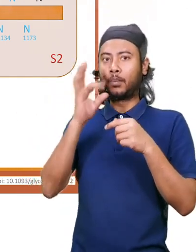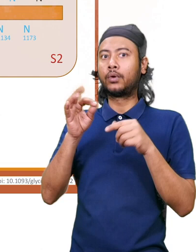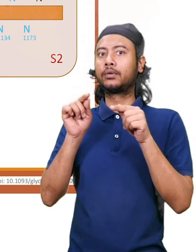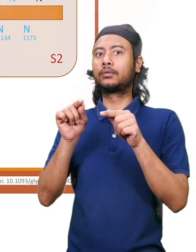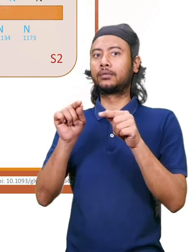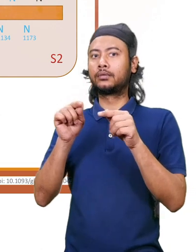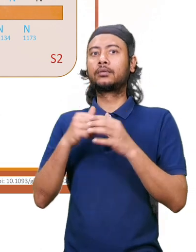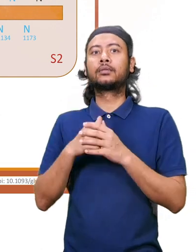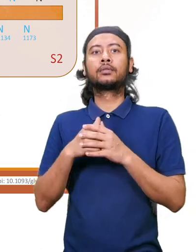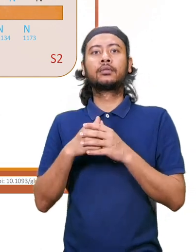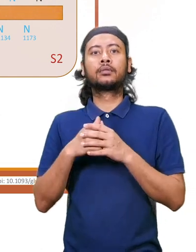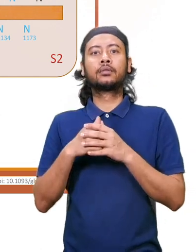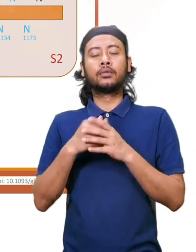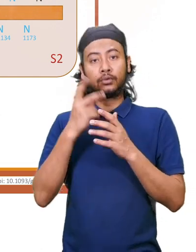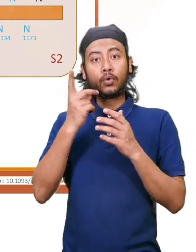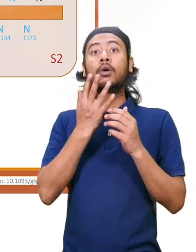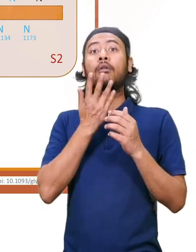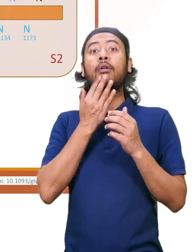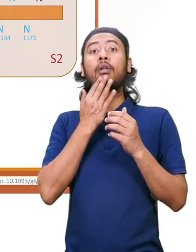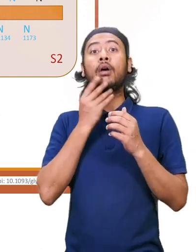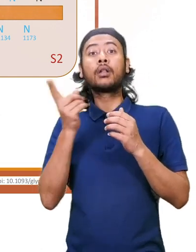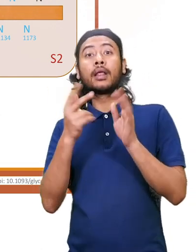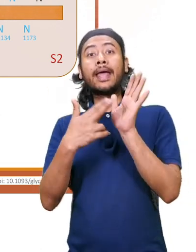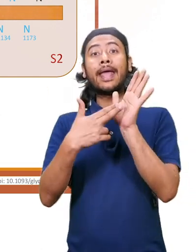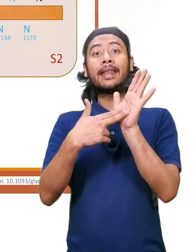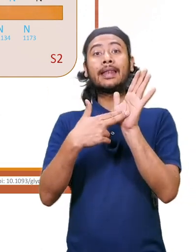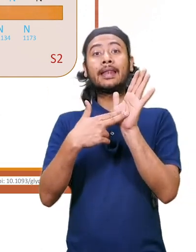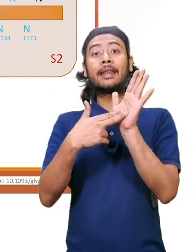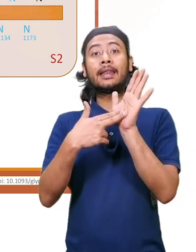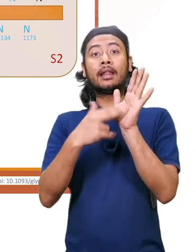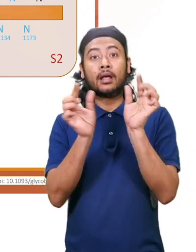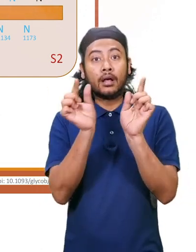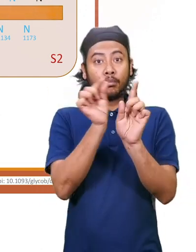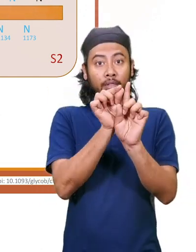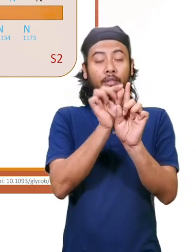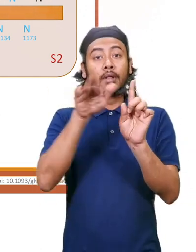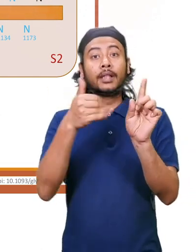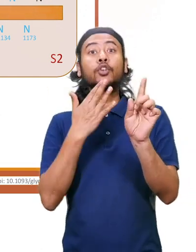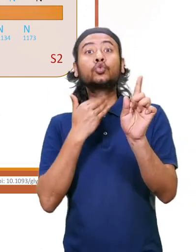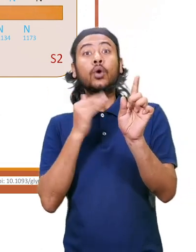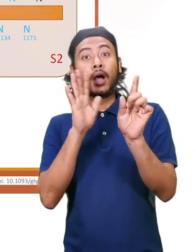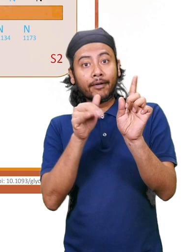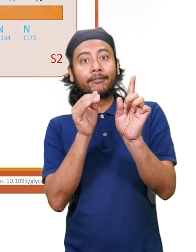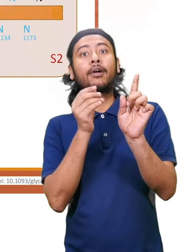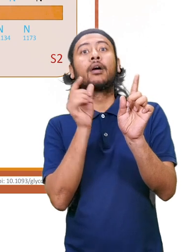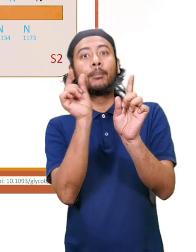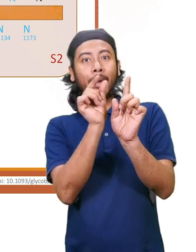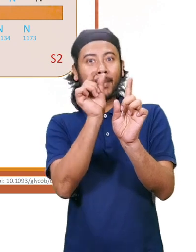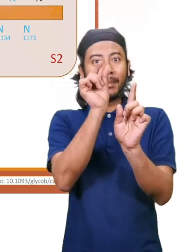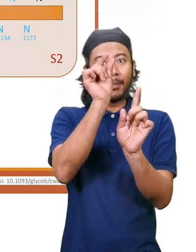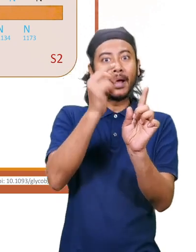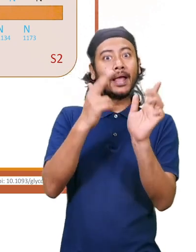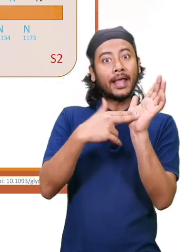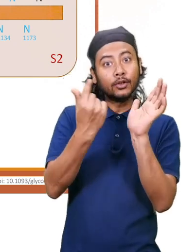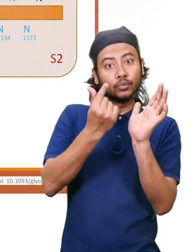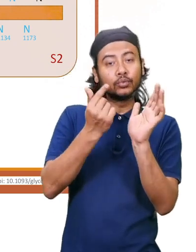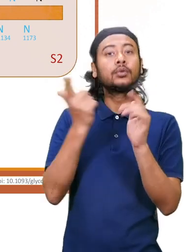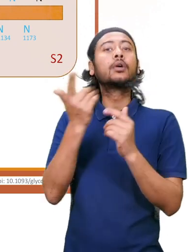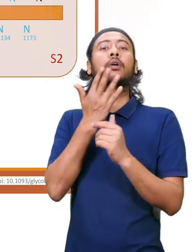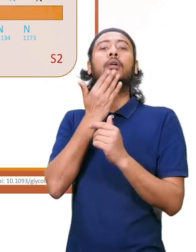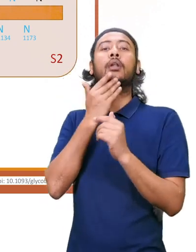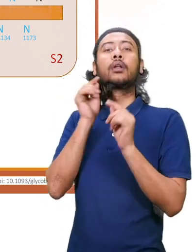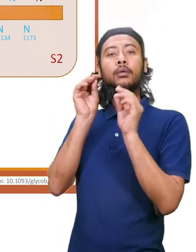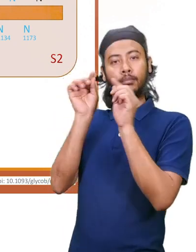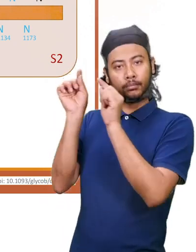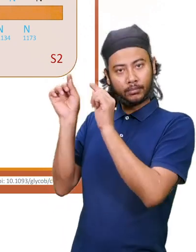and S2 of SARS-CoV-2 spike protein and different types of N glycans color coded based on the type of